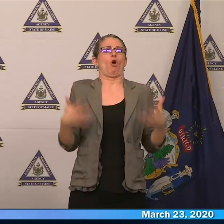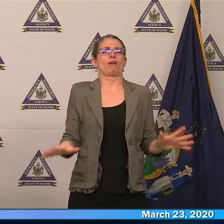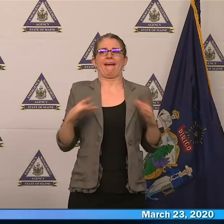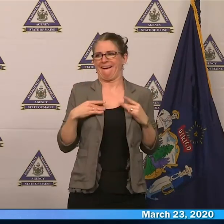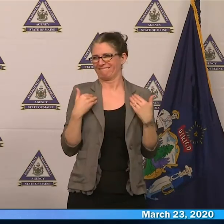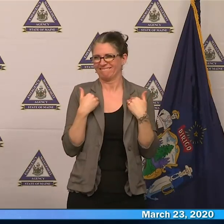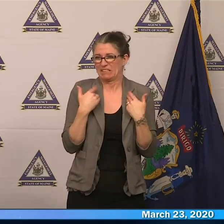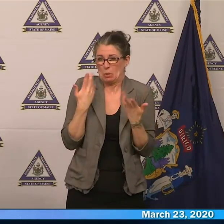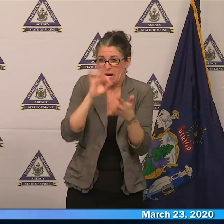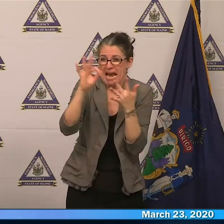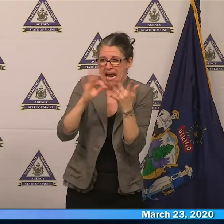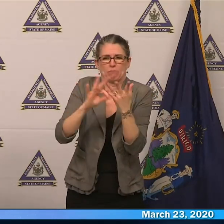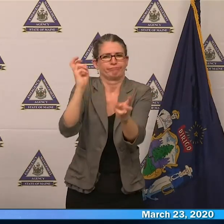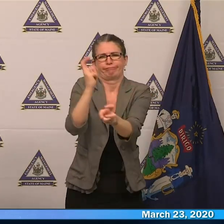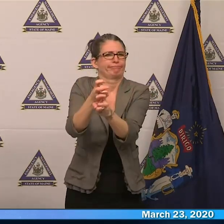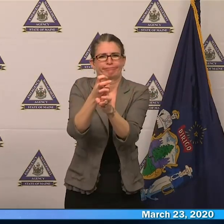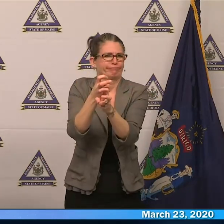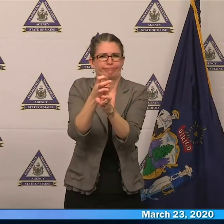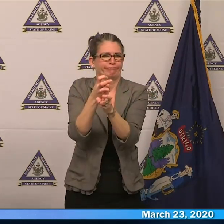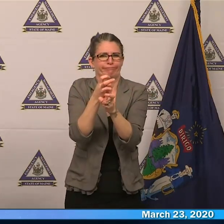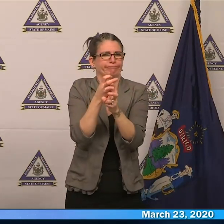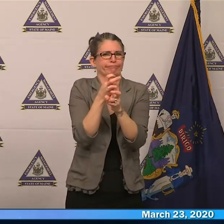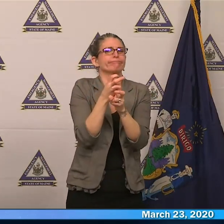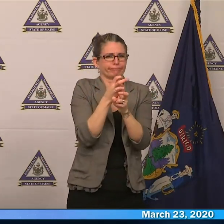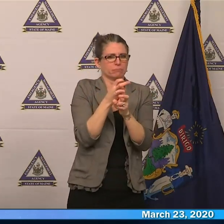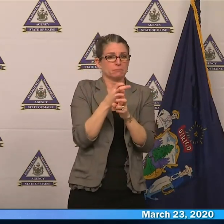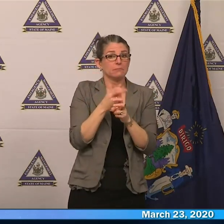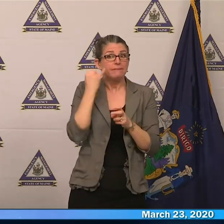I'm going to go over here to Phil, and then we'll go back over here. Phil.